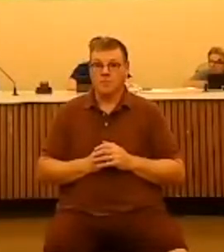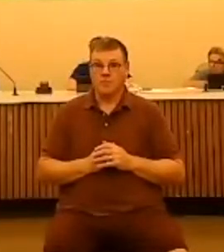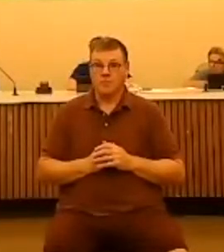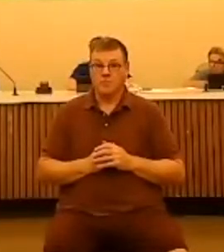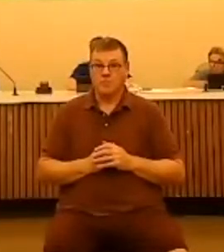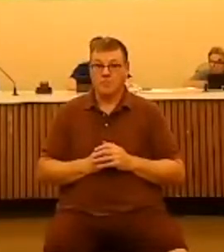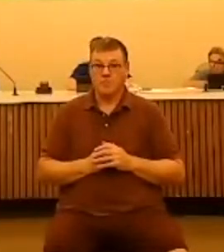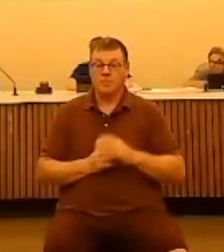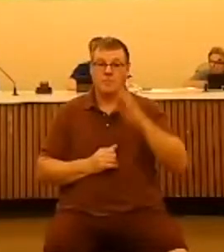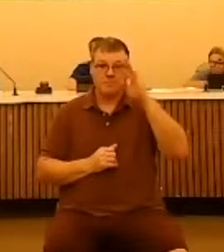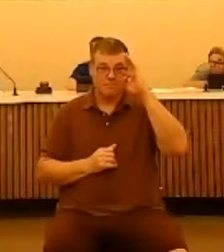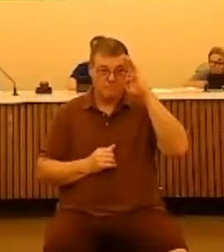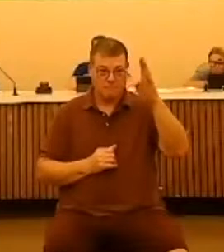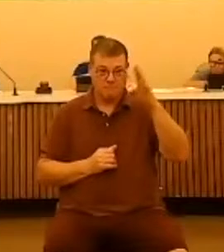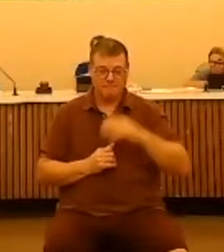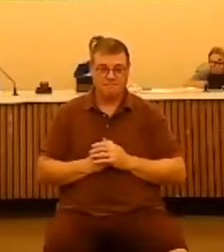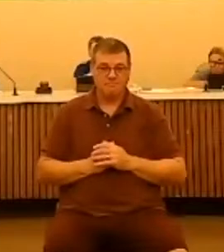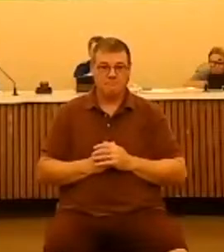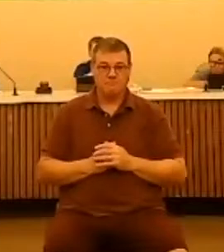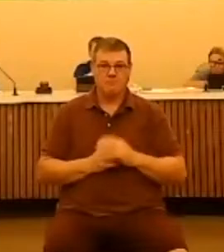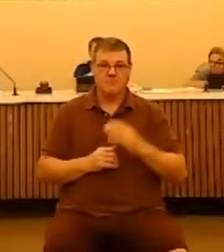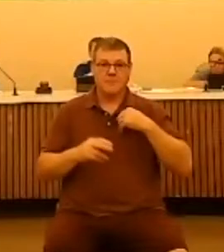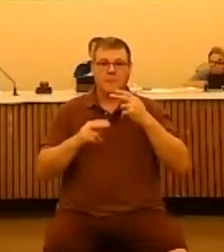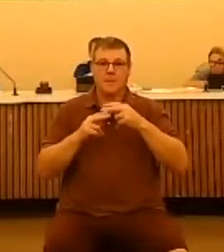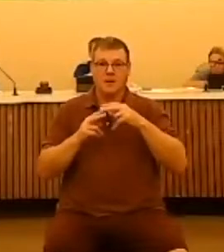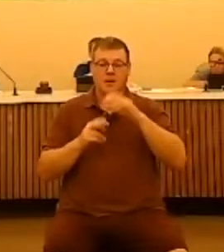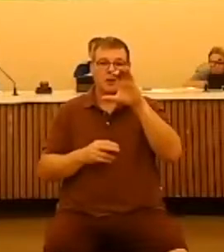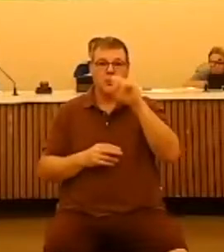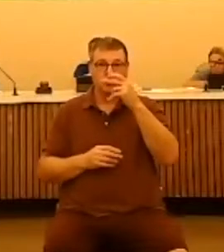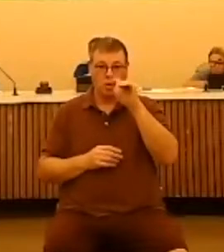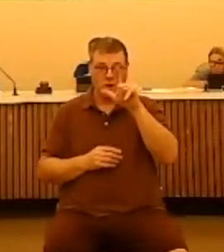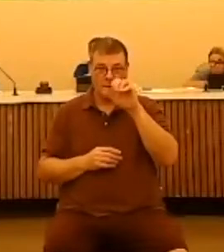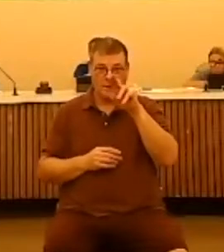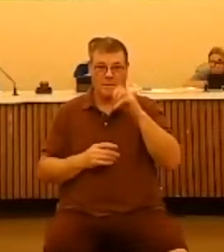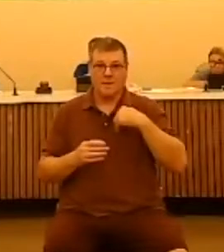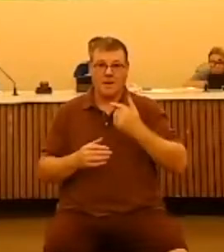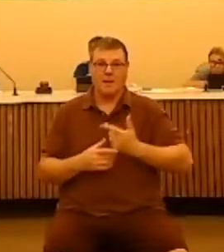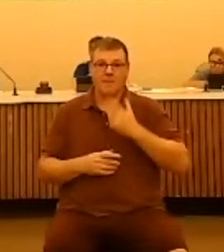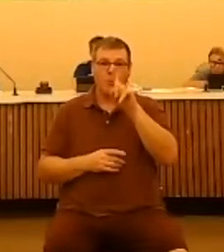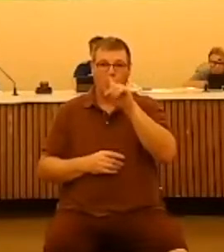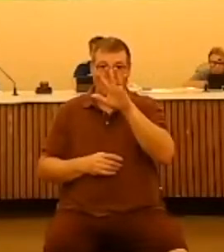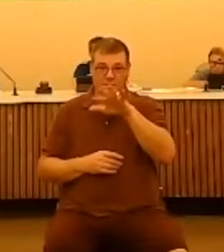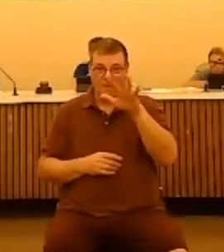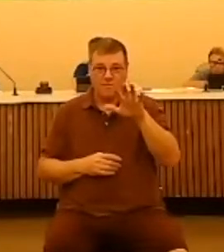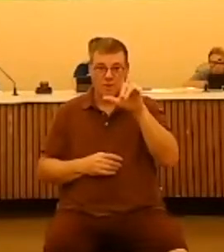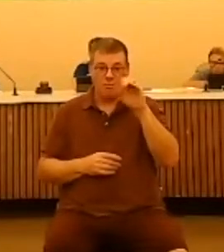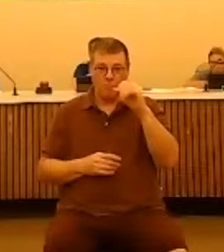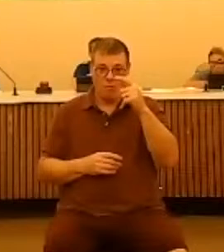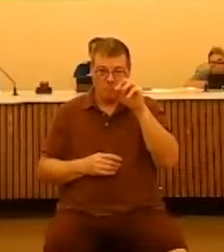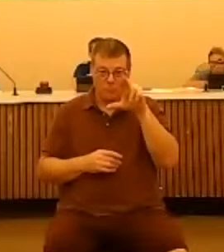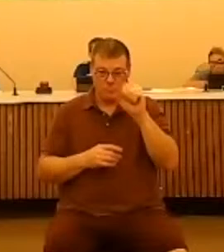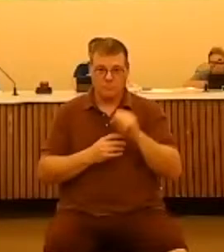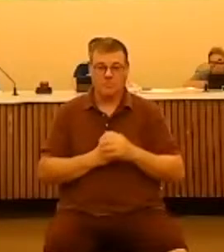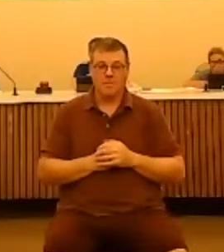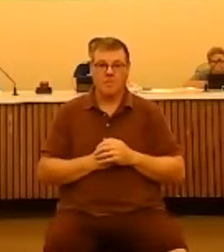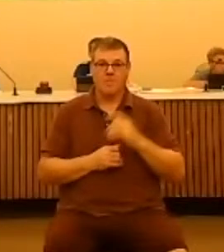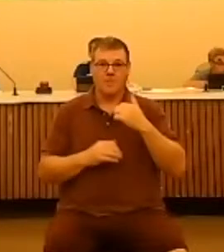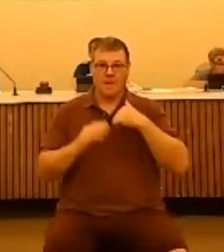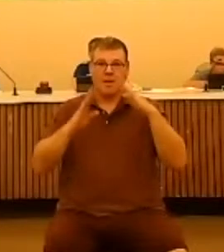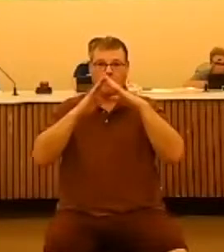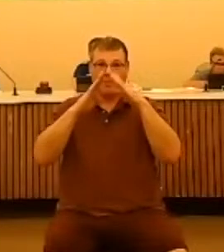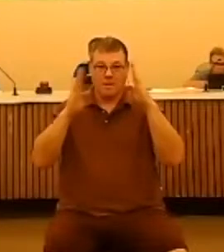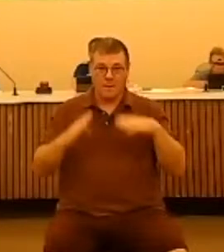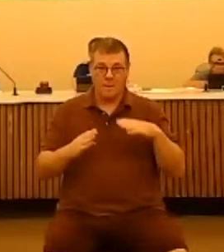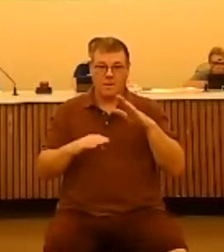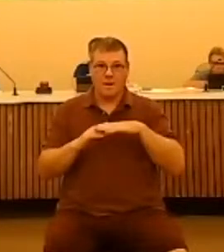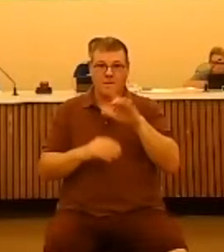Yep, go ahead and introduce Hi. yourself. My name is Charlene Freundlich, and I live at 155 Authors. So I'm the house that's